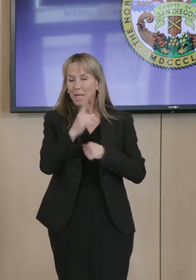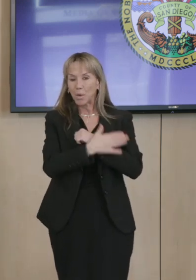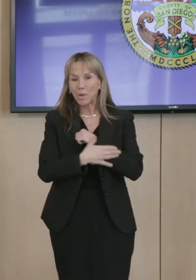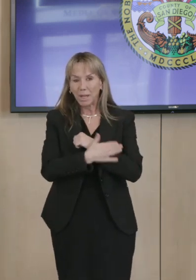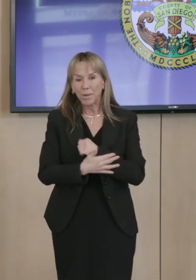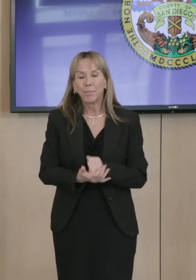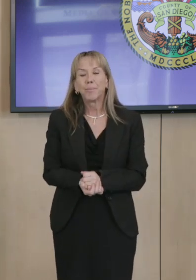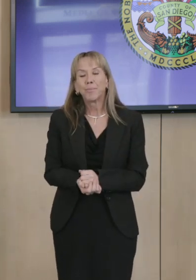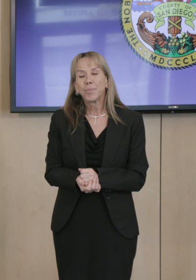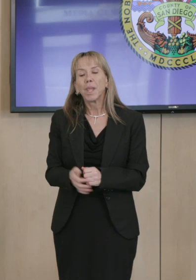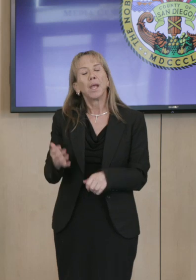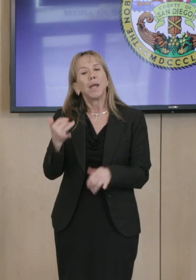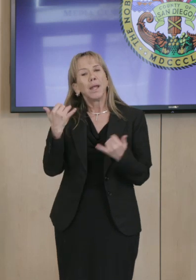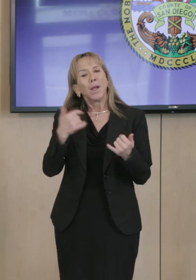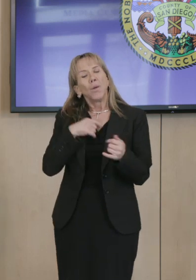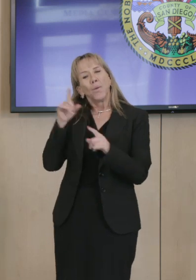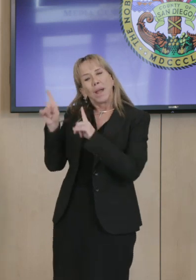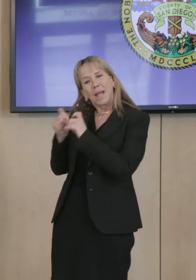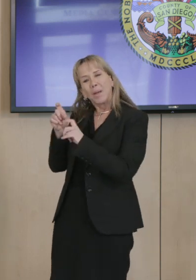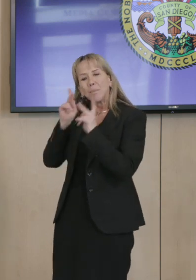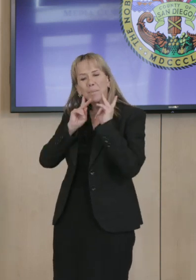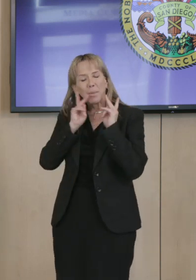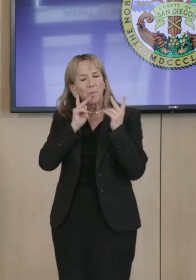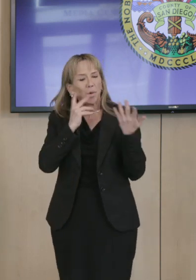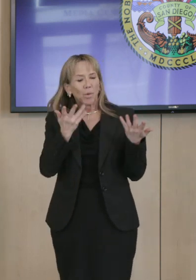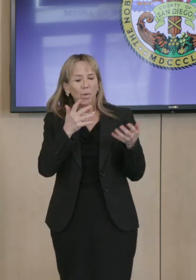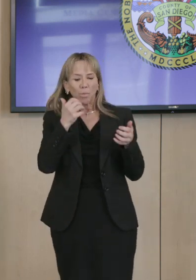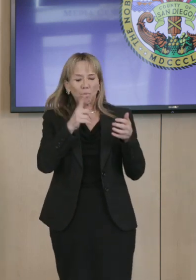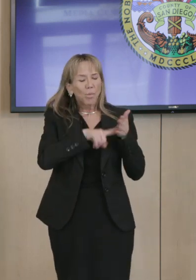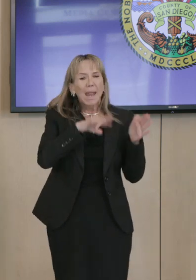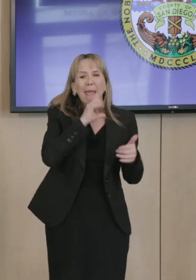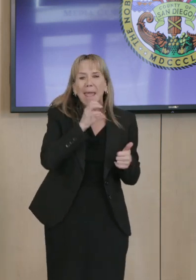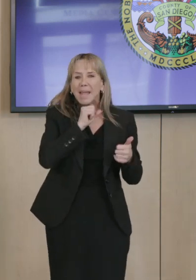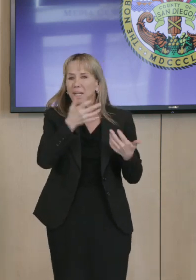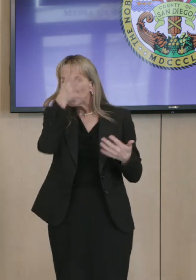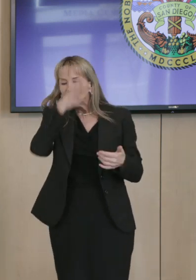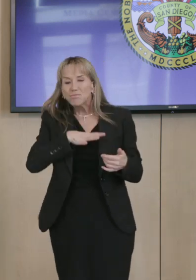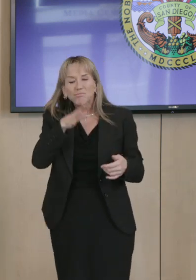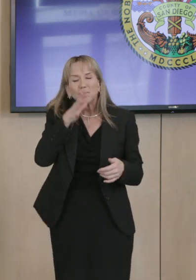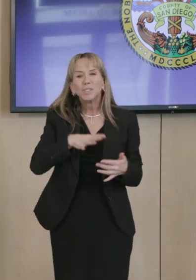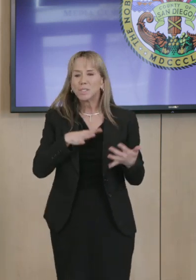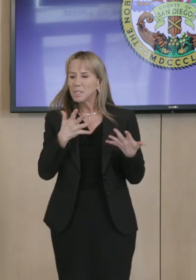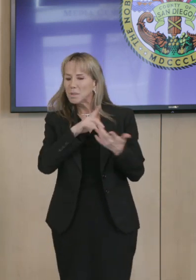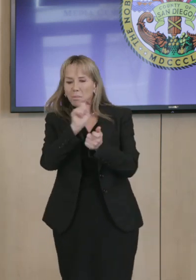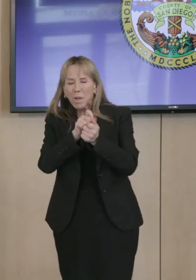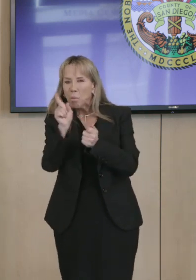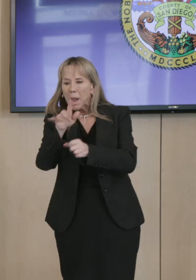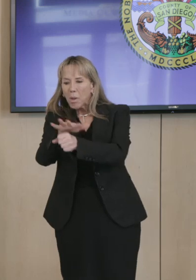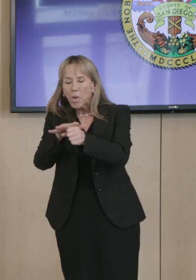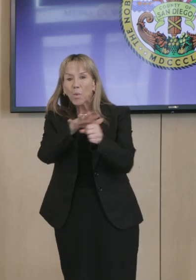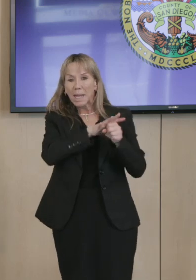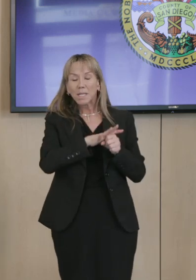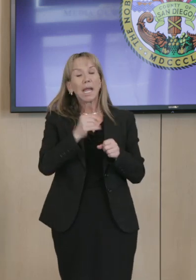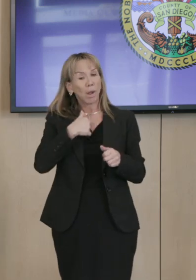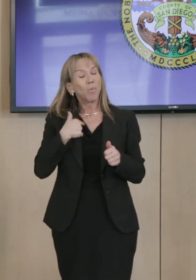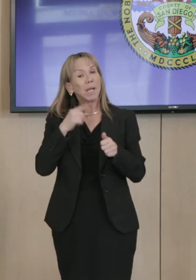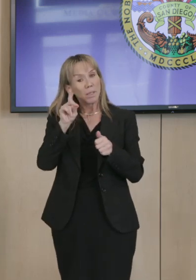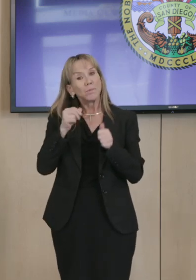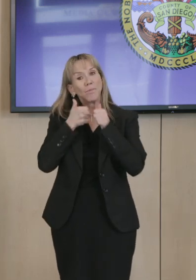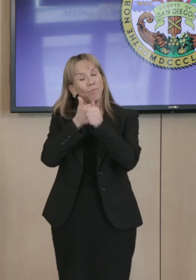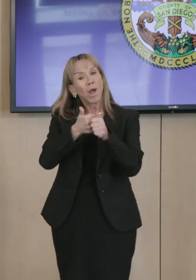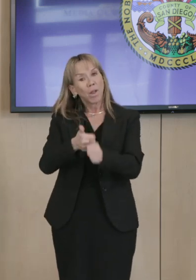and genders and locations, and those are specific data points that we do track over